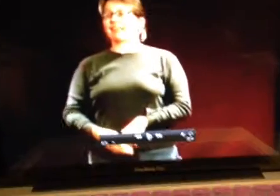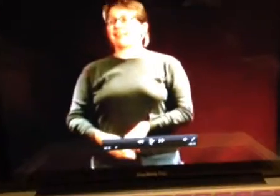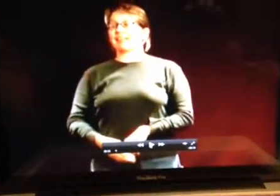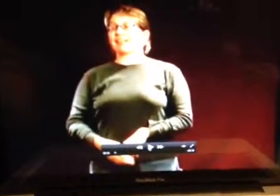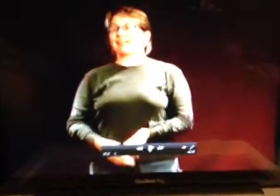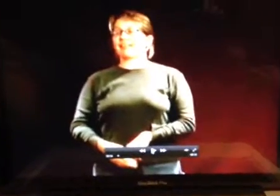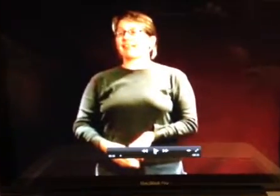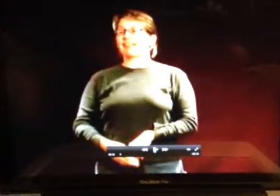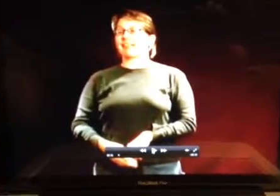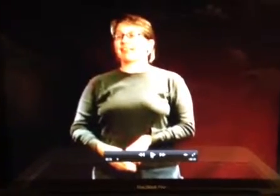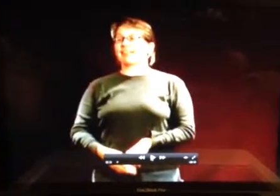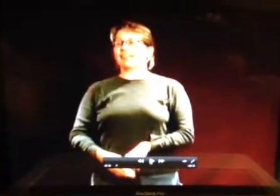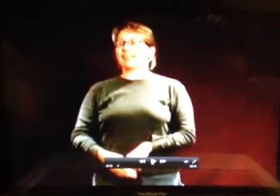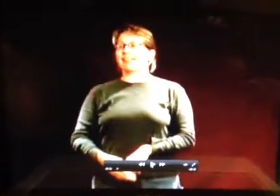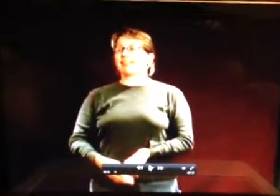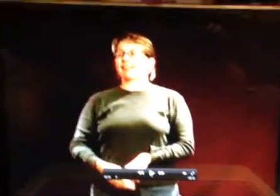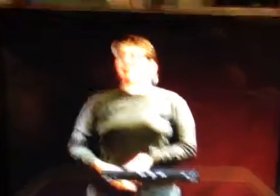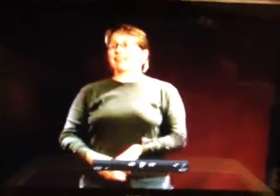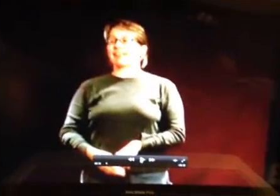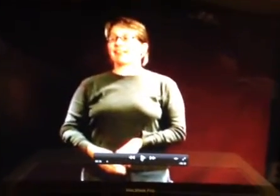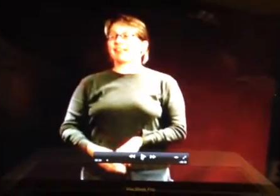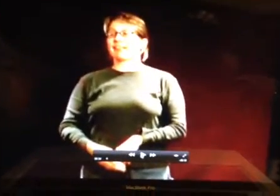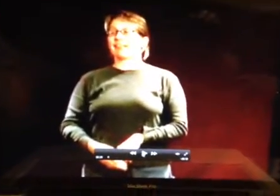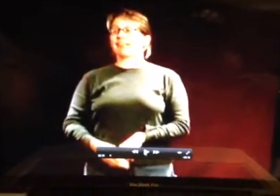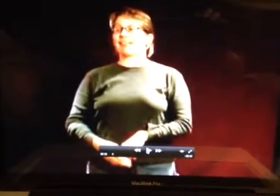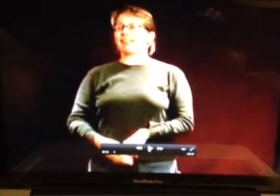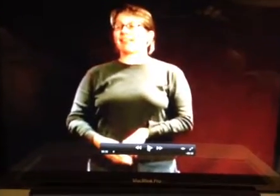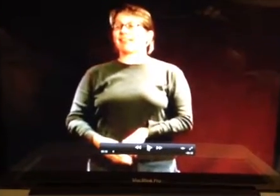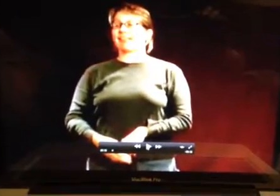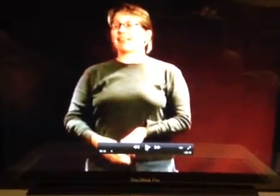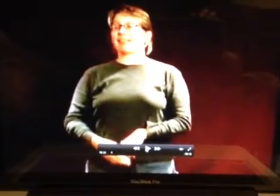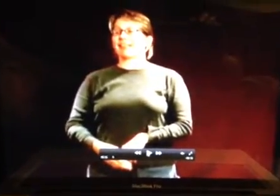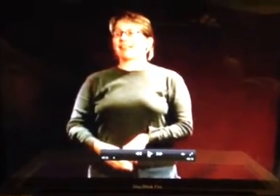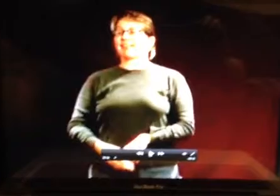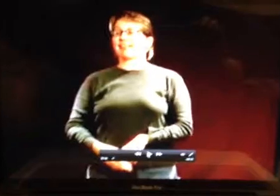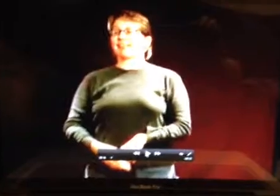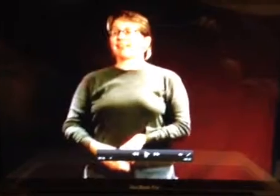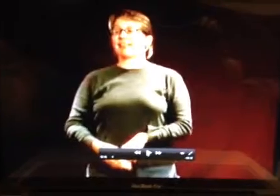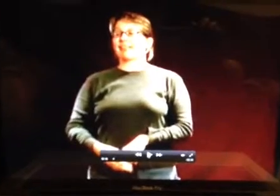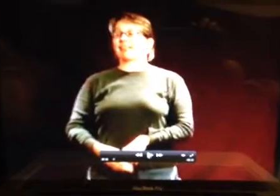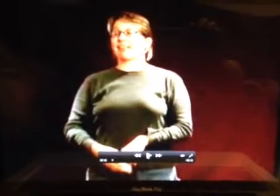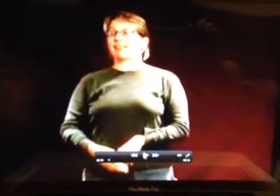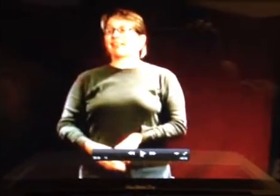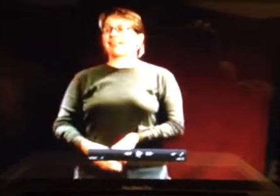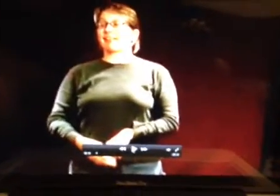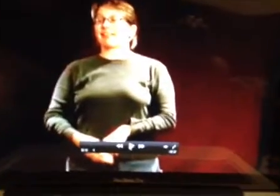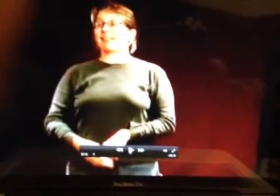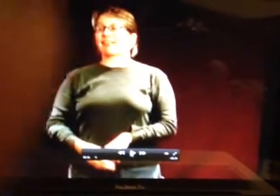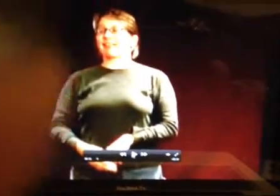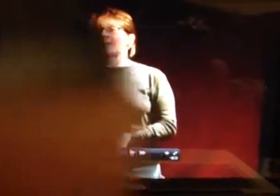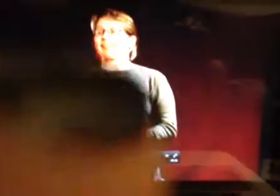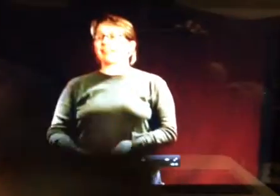Every year, my family takes a trip up to northern Wisconsin and we go